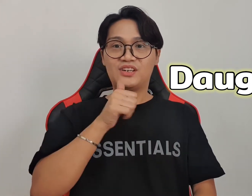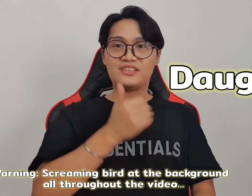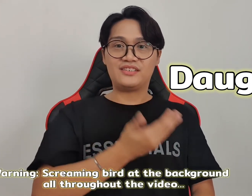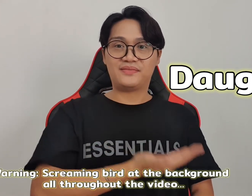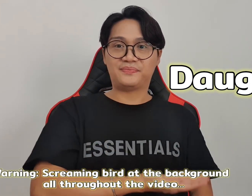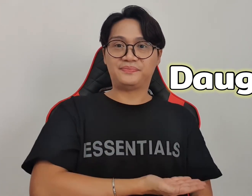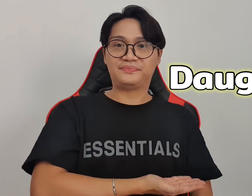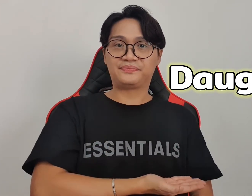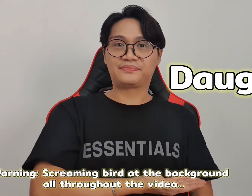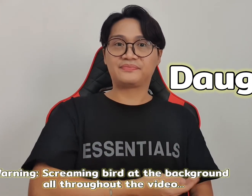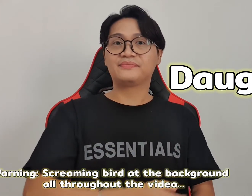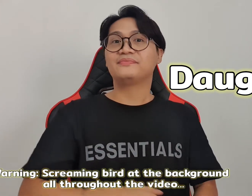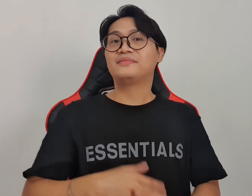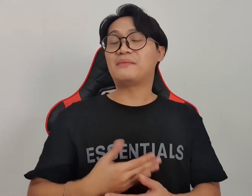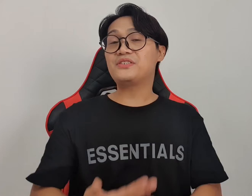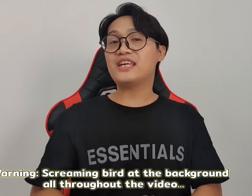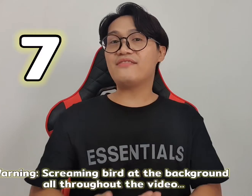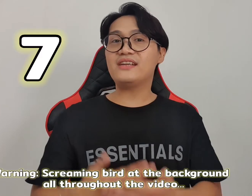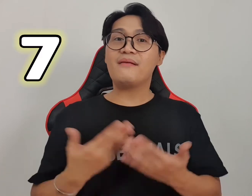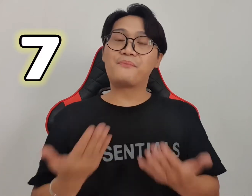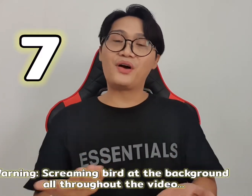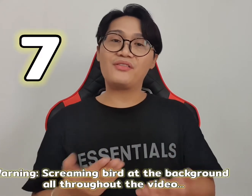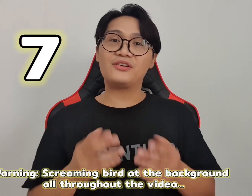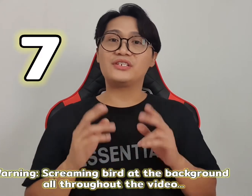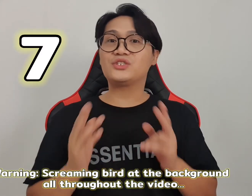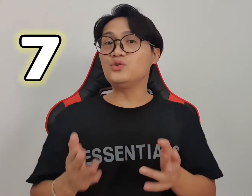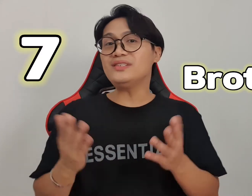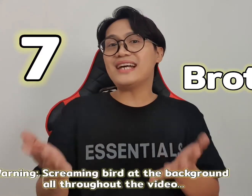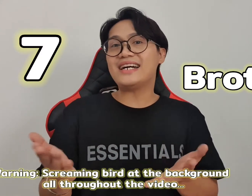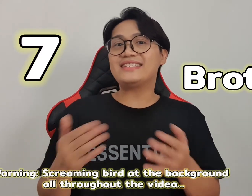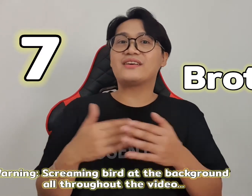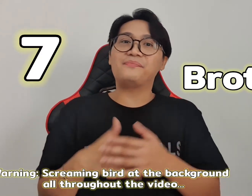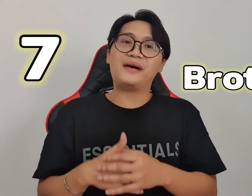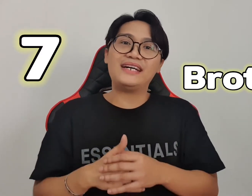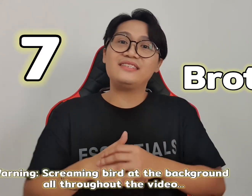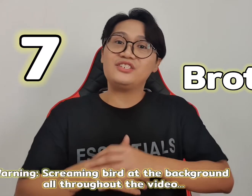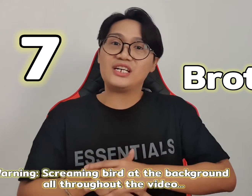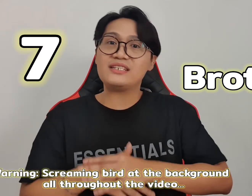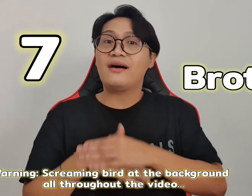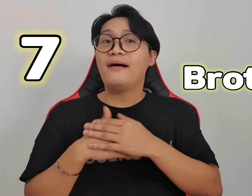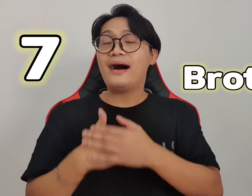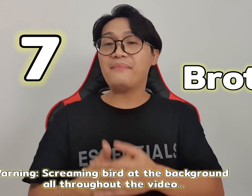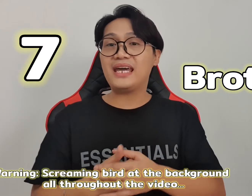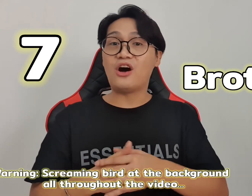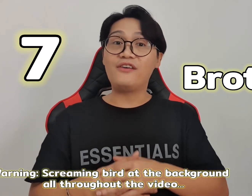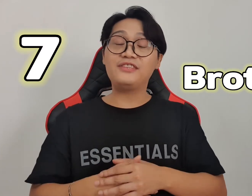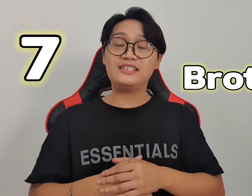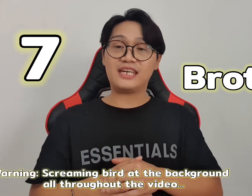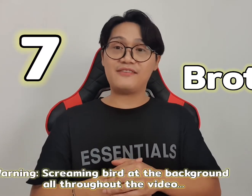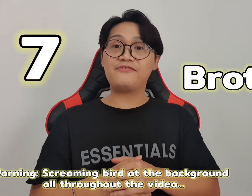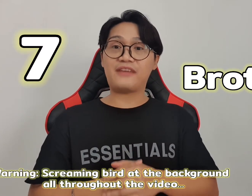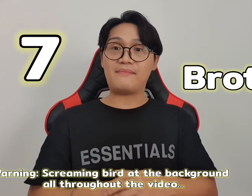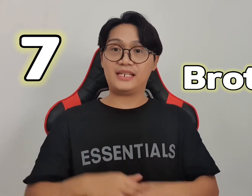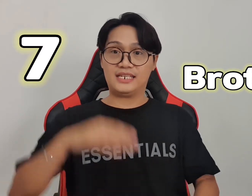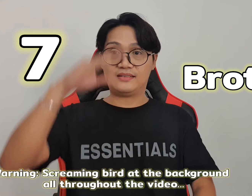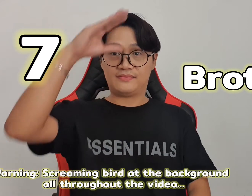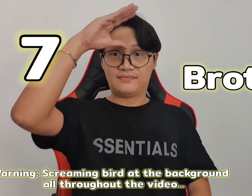Daughter. Number 7, brother. The two signs combined suggest a male of the same family.